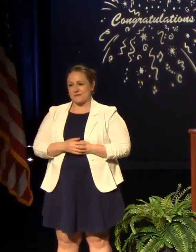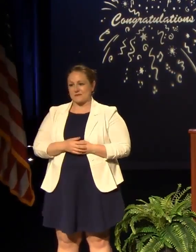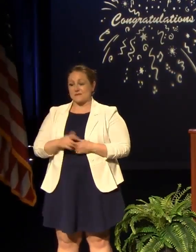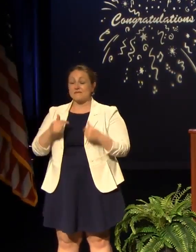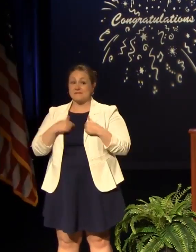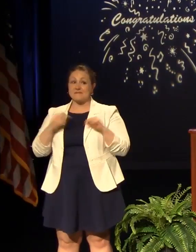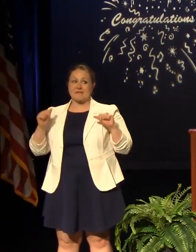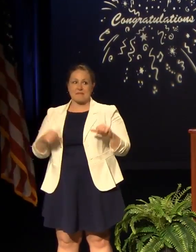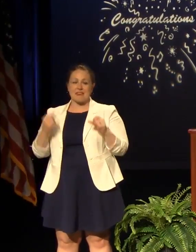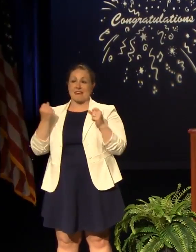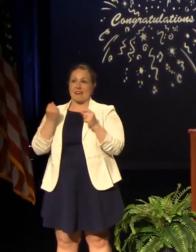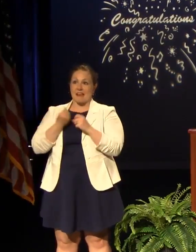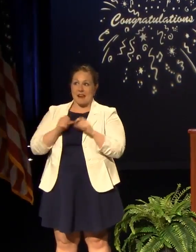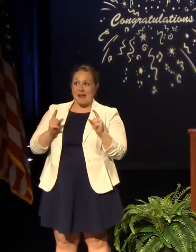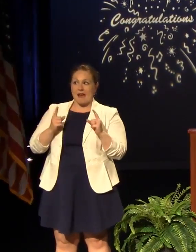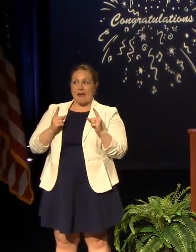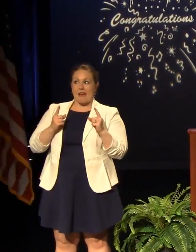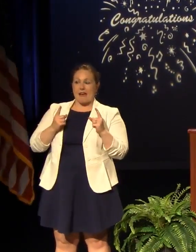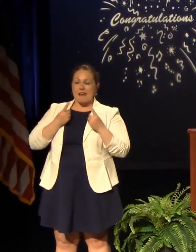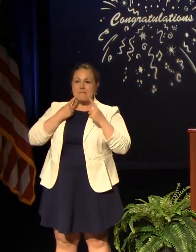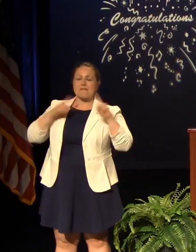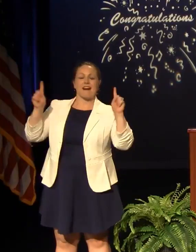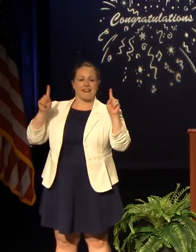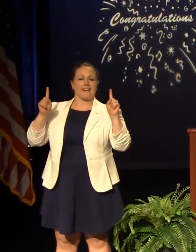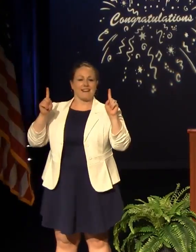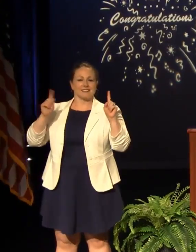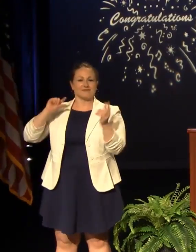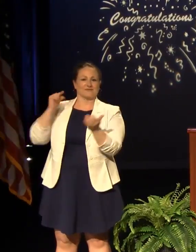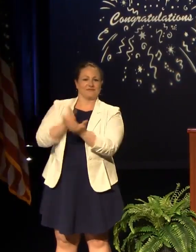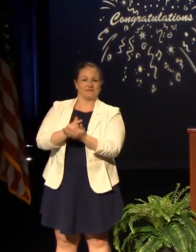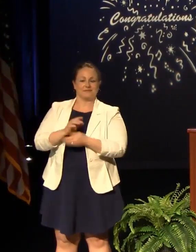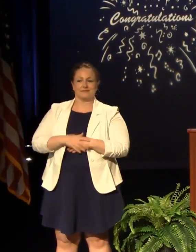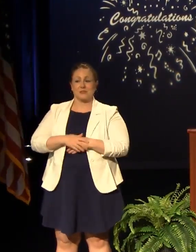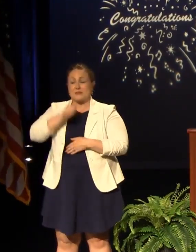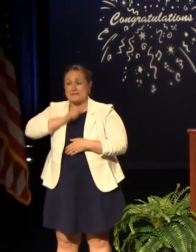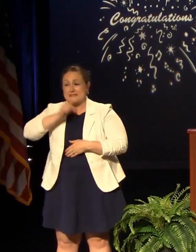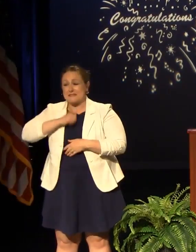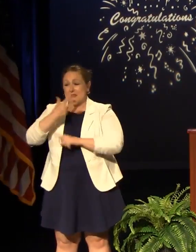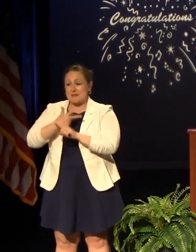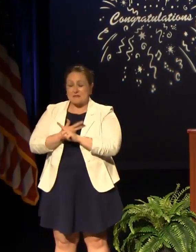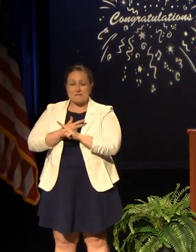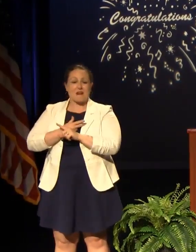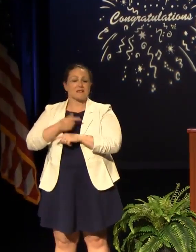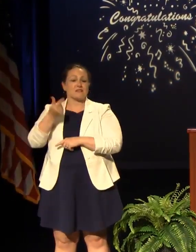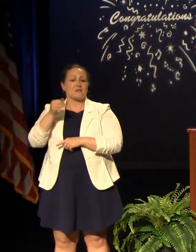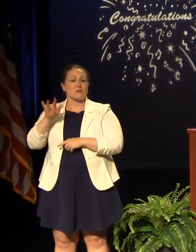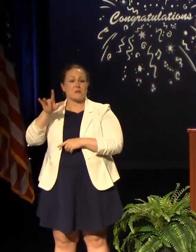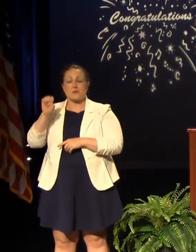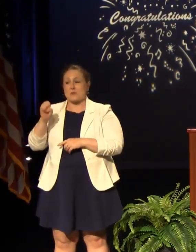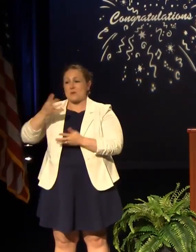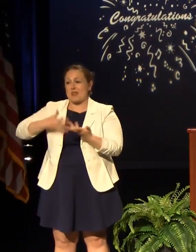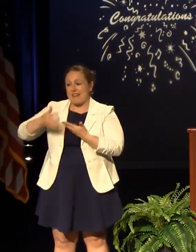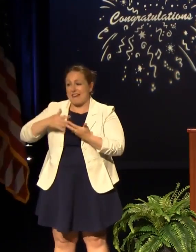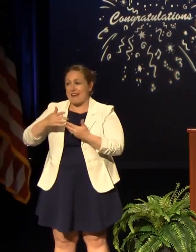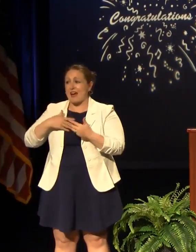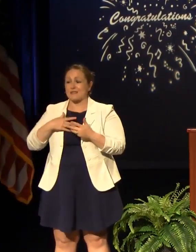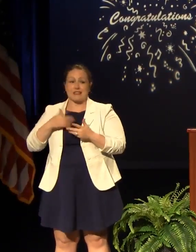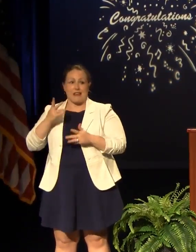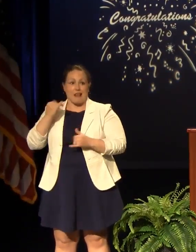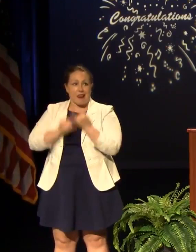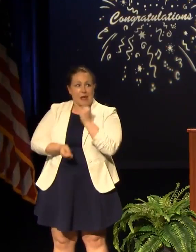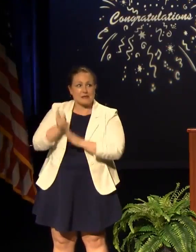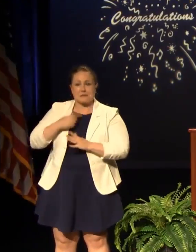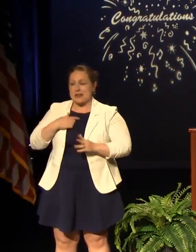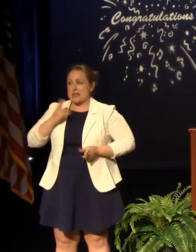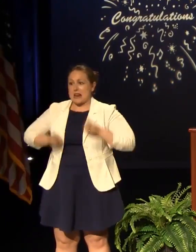say we made it. After enduring 3 months of Google Hangouts and scrambling Thursday nights to get all of our required assignments for the